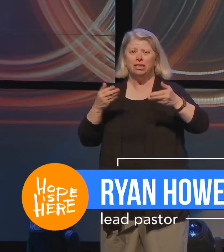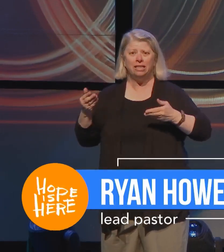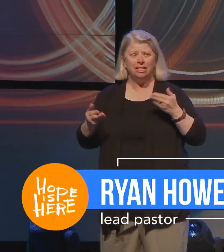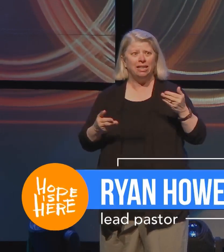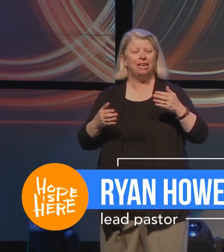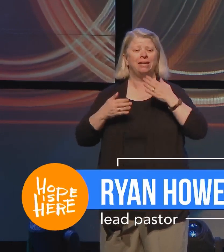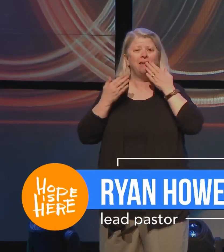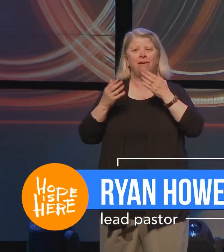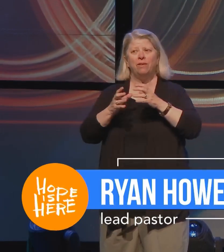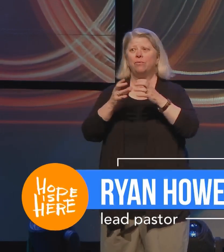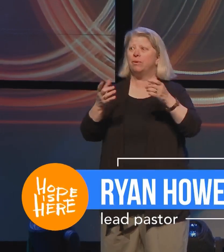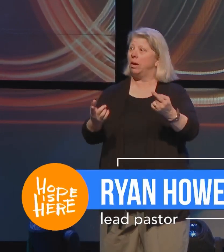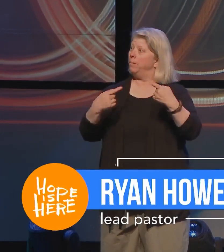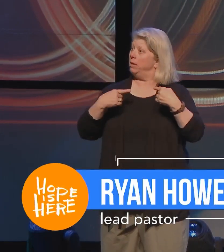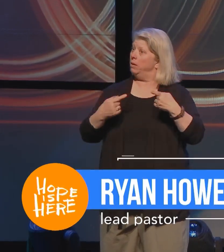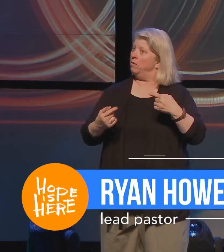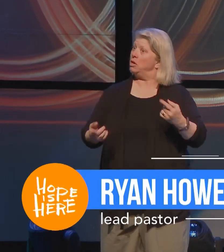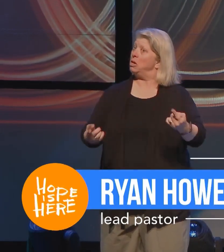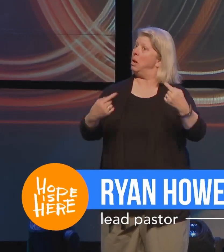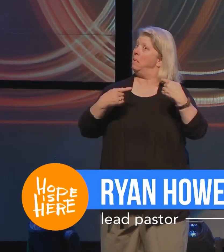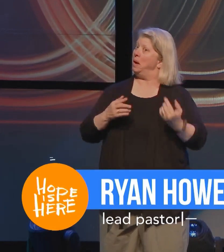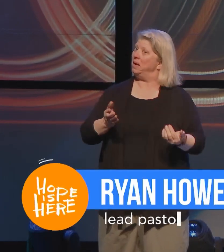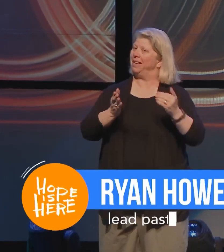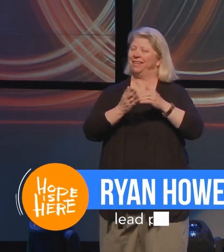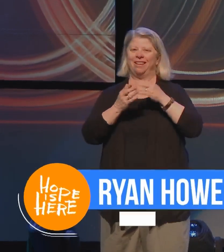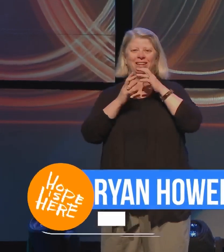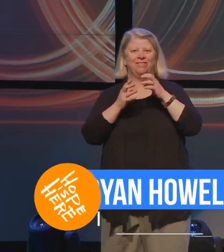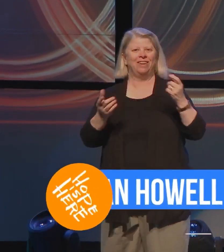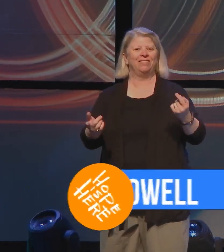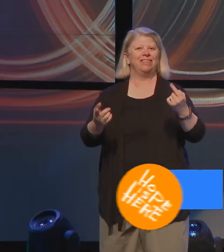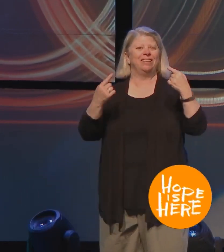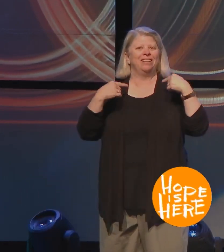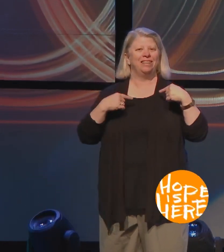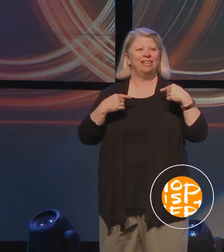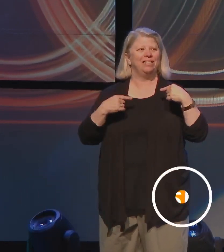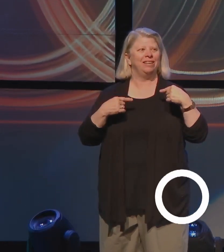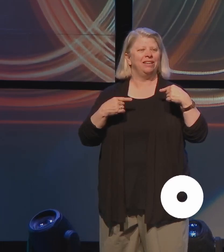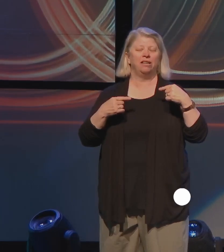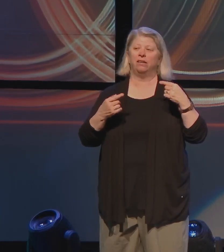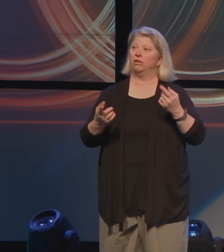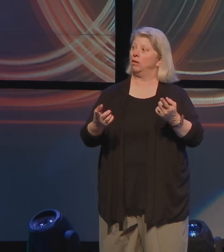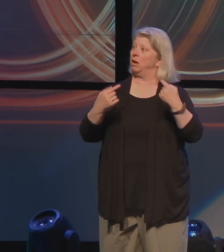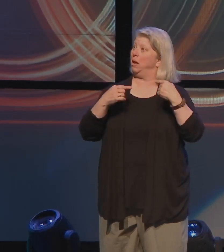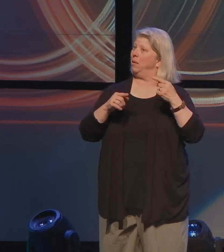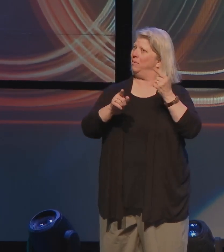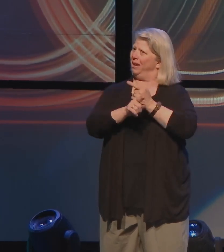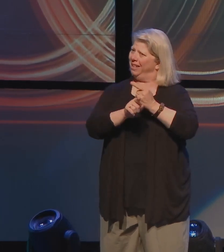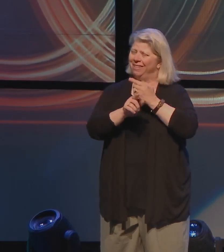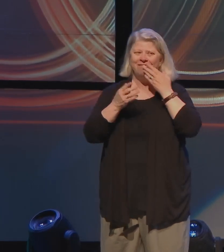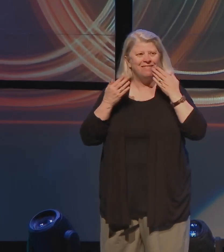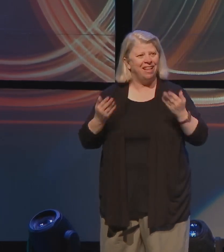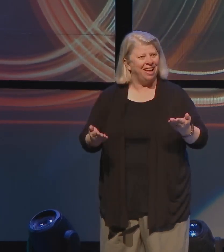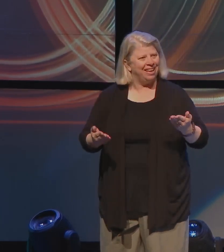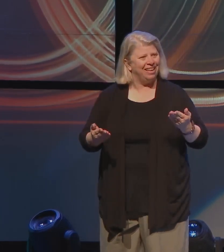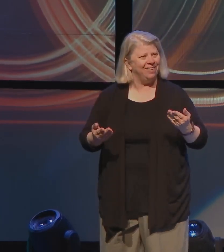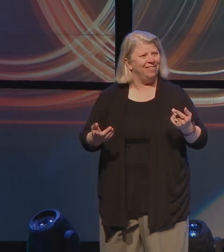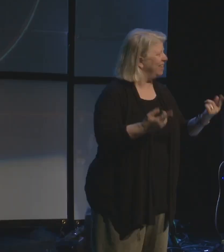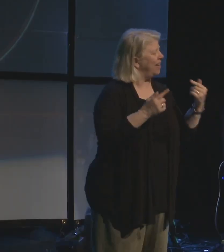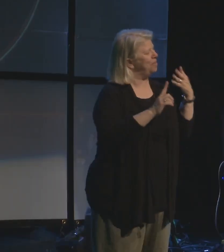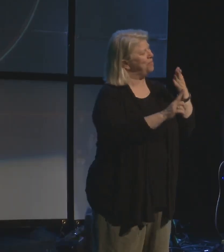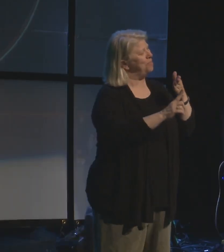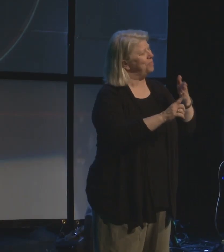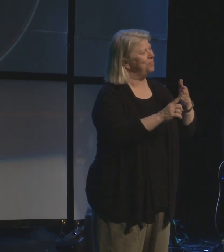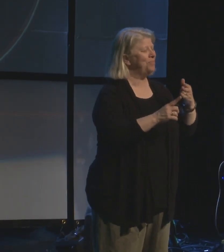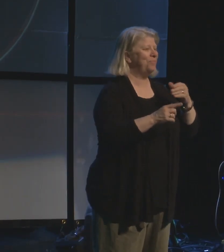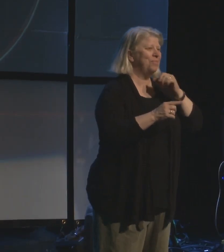you have come back, thank you so much for coming back. If you come regularly, thank you for doing that. It's